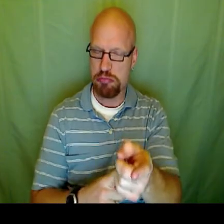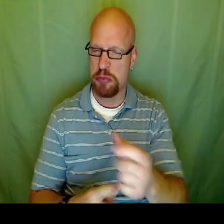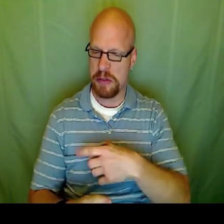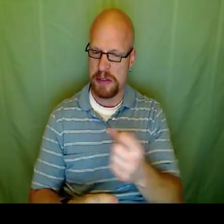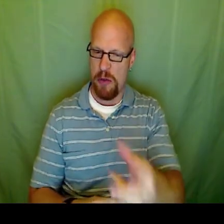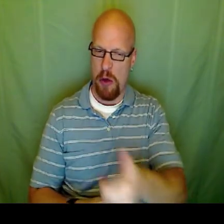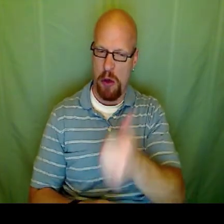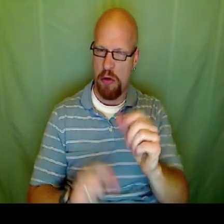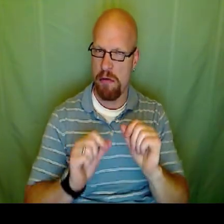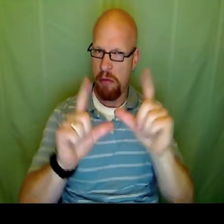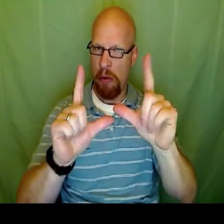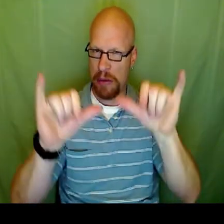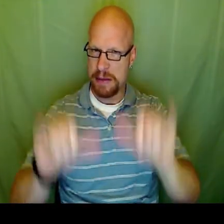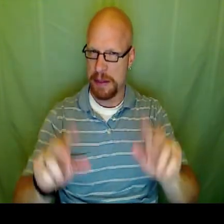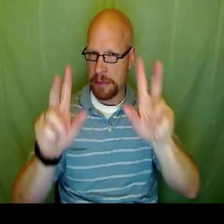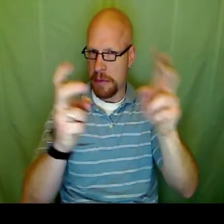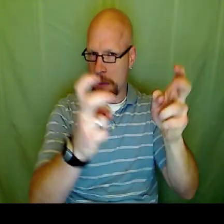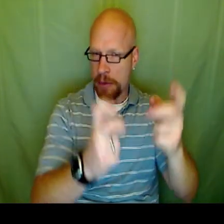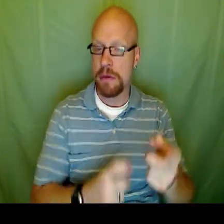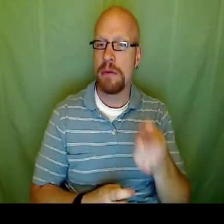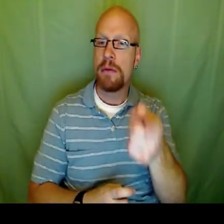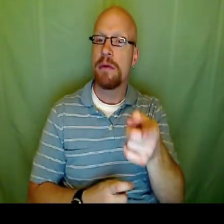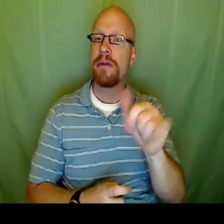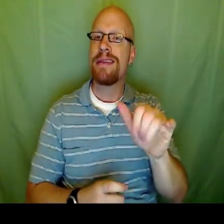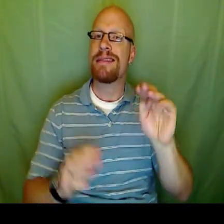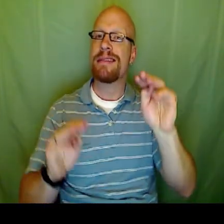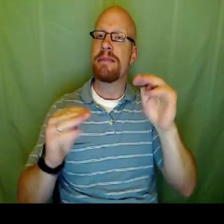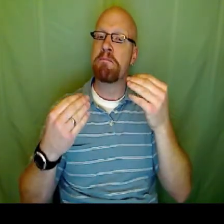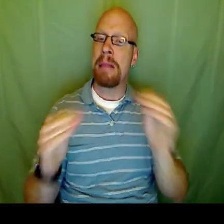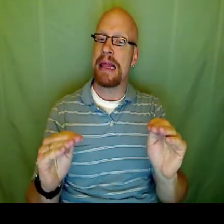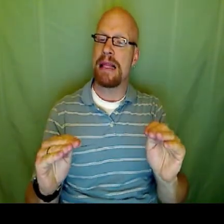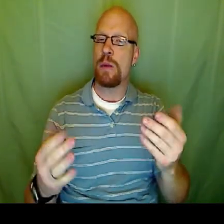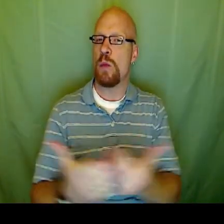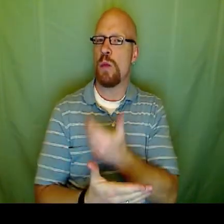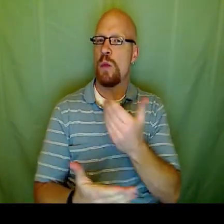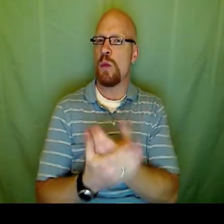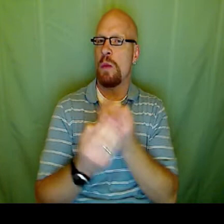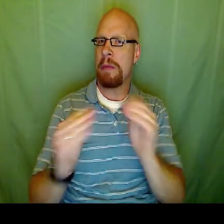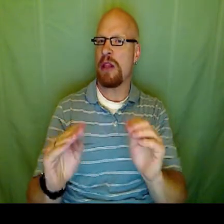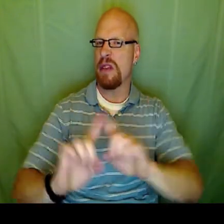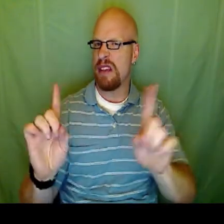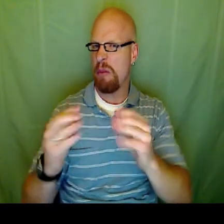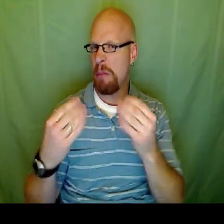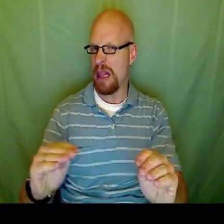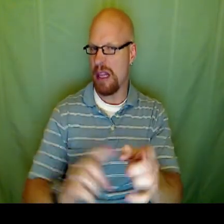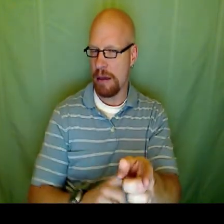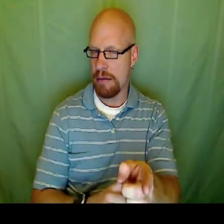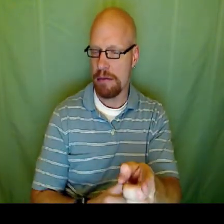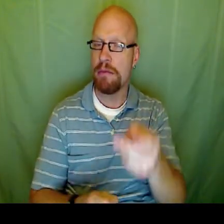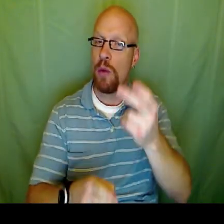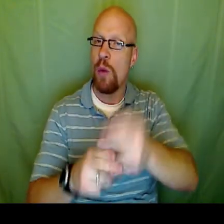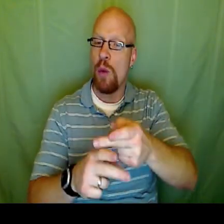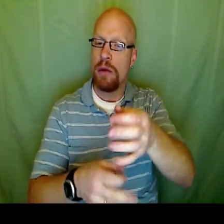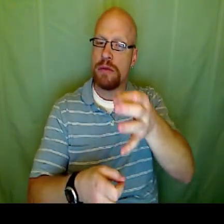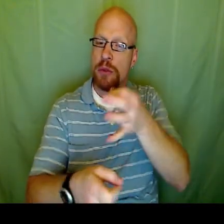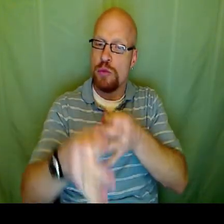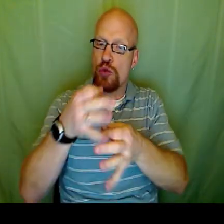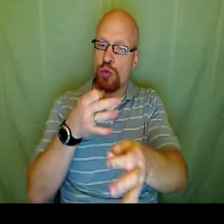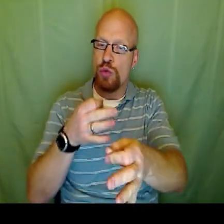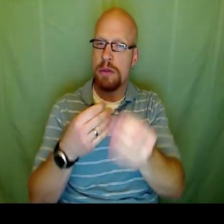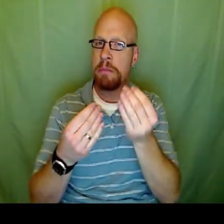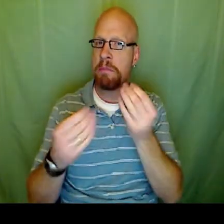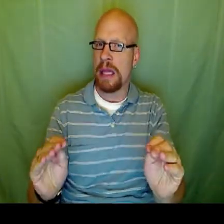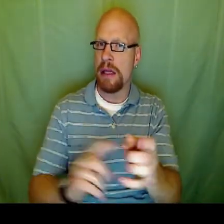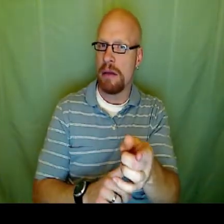working on systems of equations two equations to be specific but the method is new